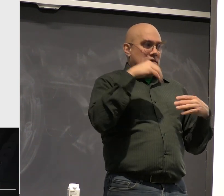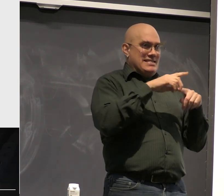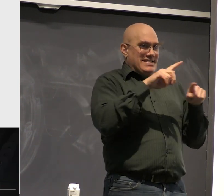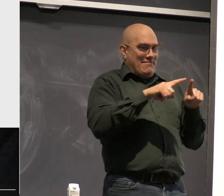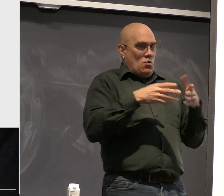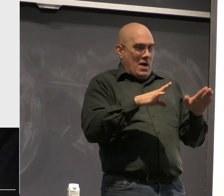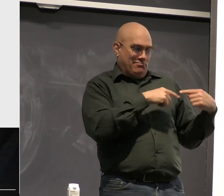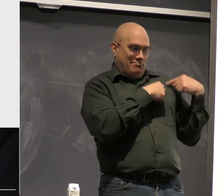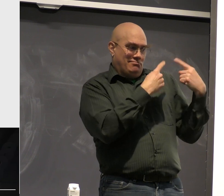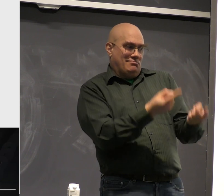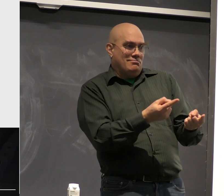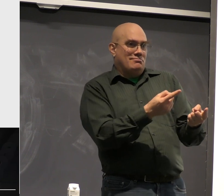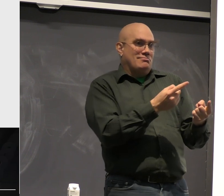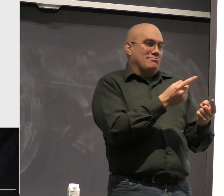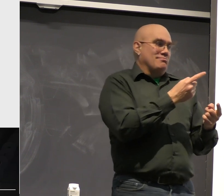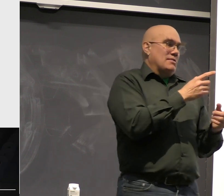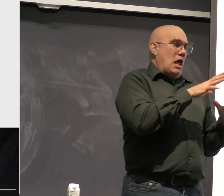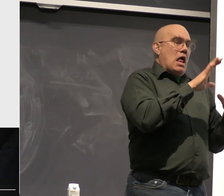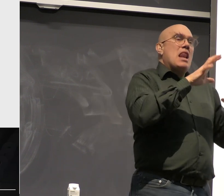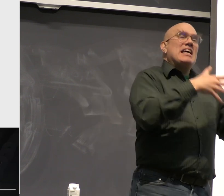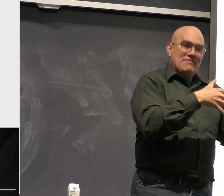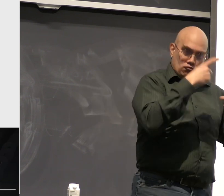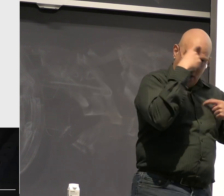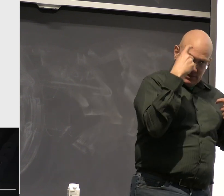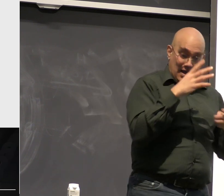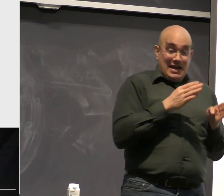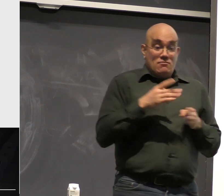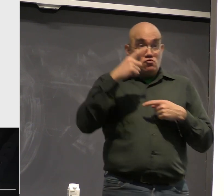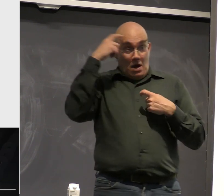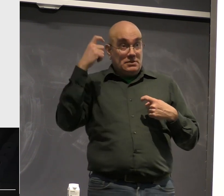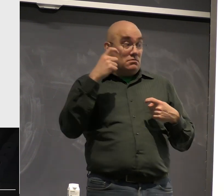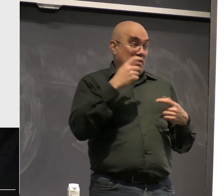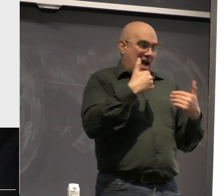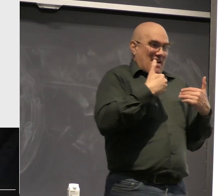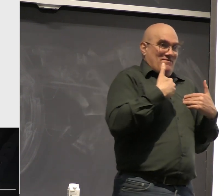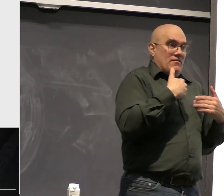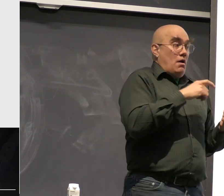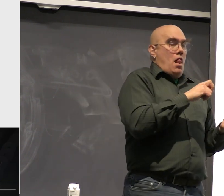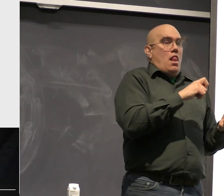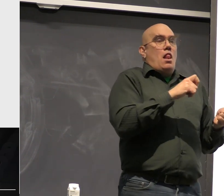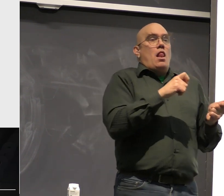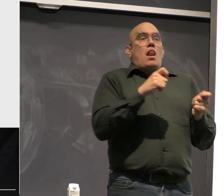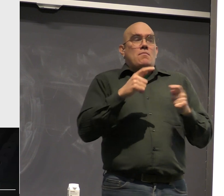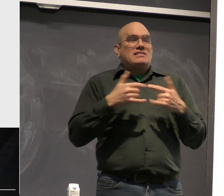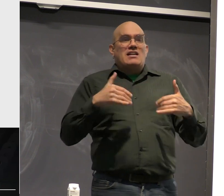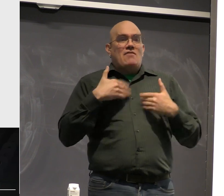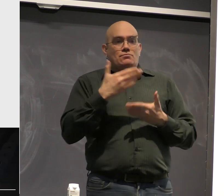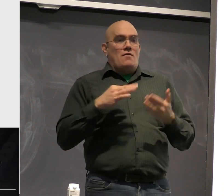lot of personal trauma in a variety of ways. As a collective, they have collective trauma, and then there are other traumas that we have individually. And these